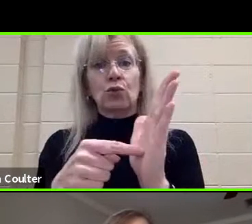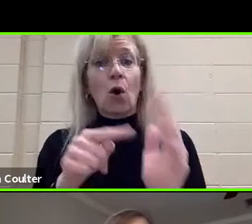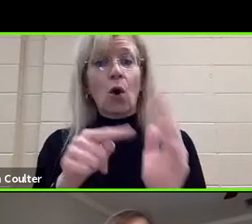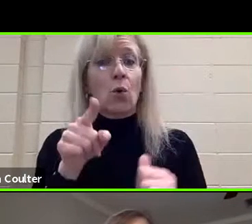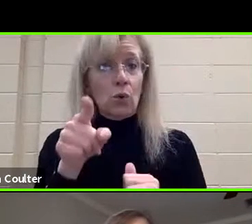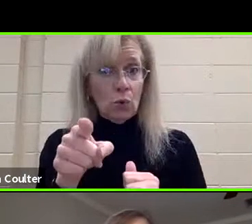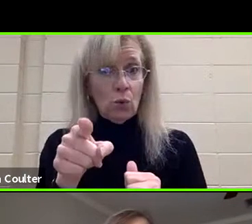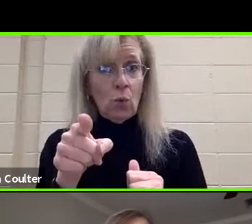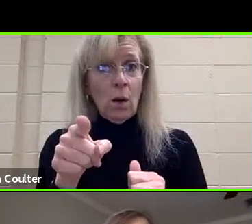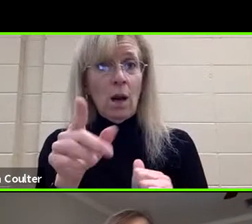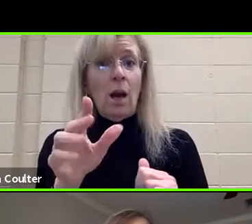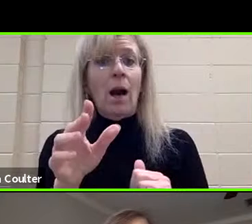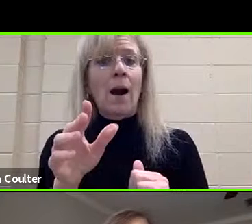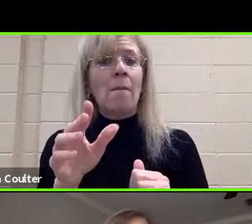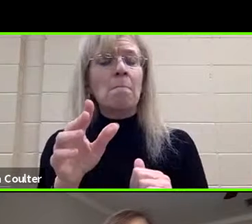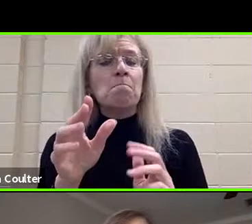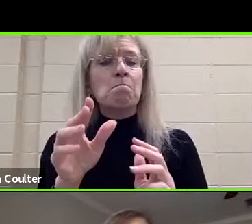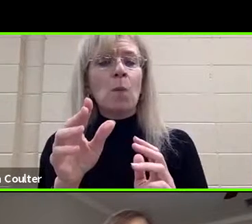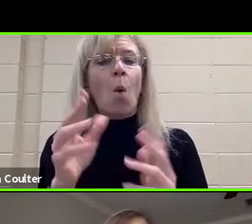to show you